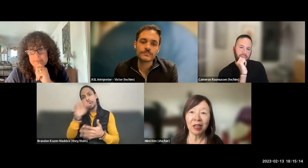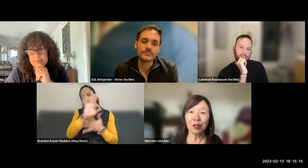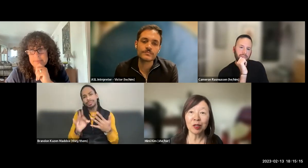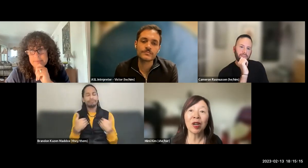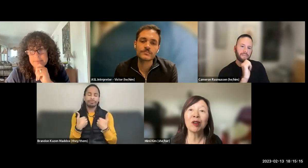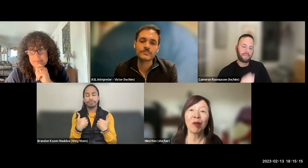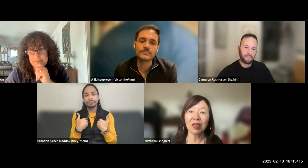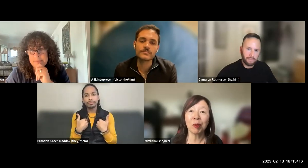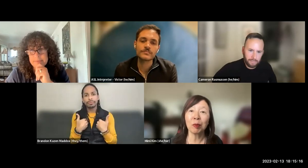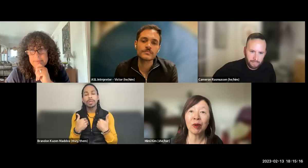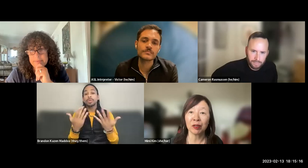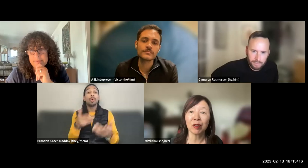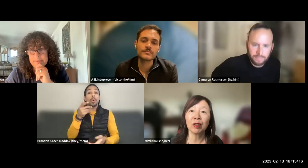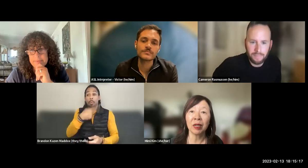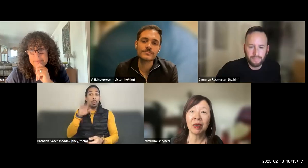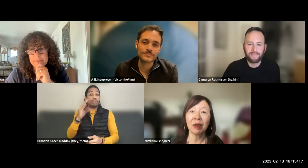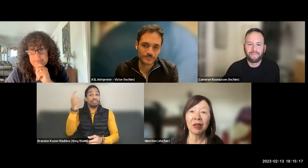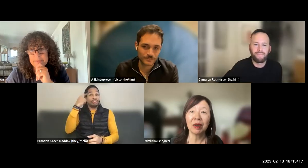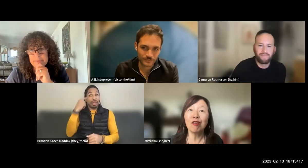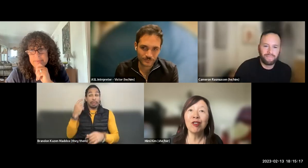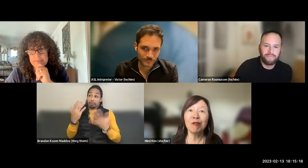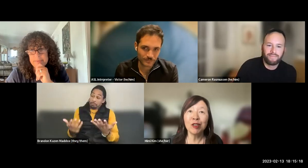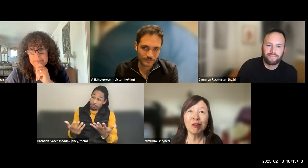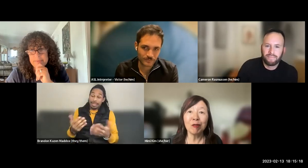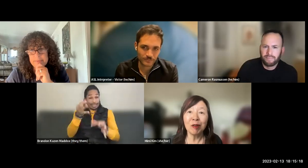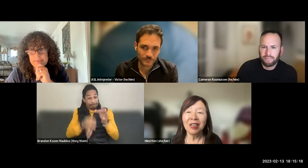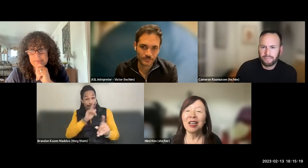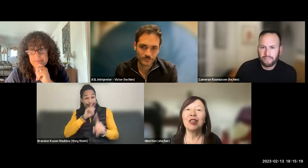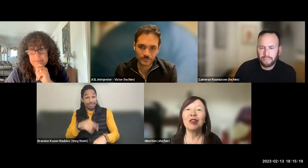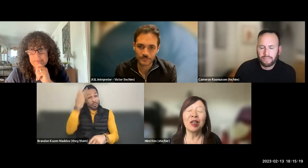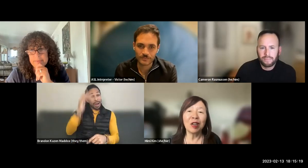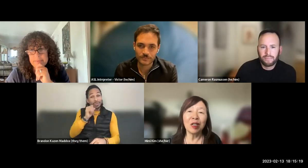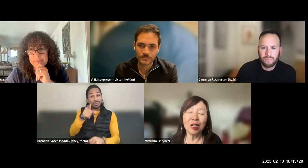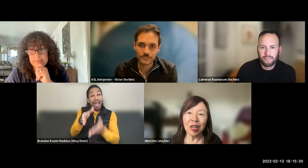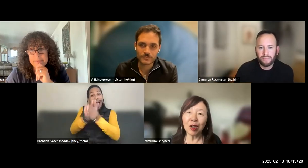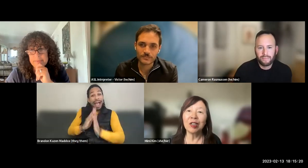somewhat simple answer. Why don't you ask people what else there could be? And if you do,